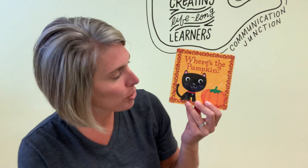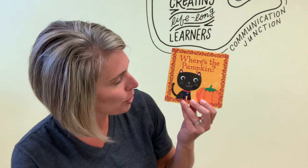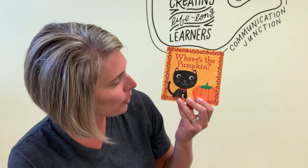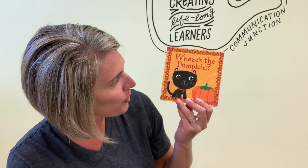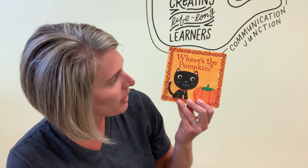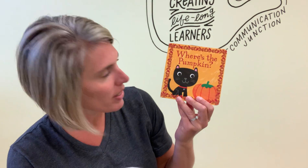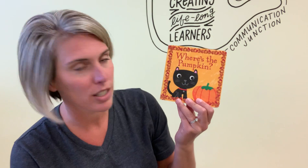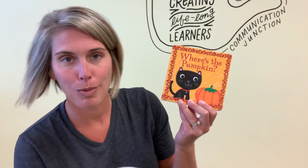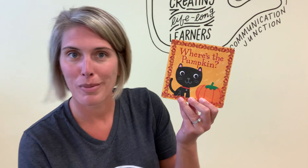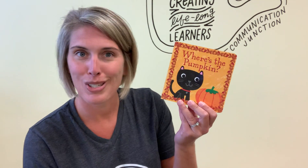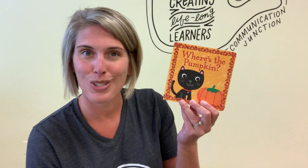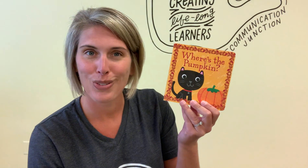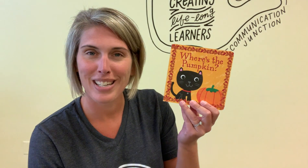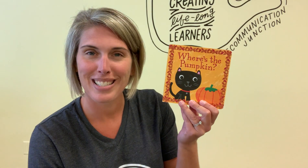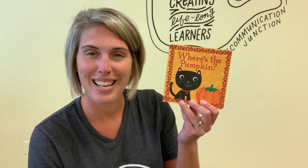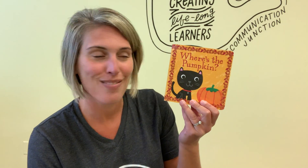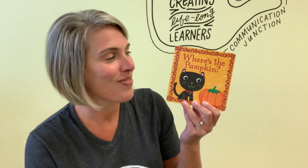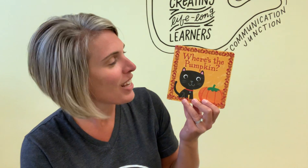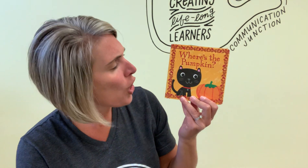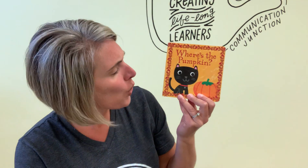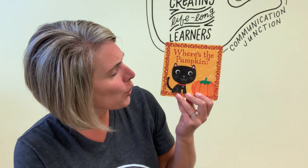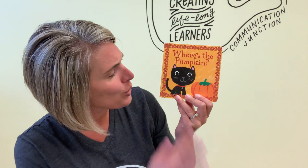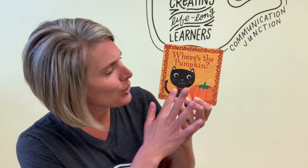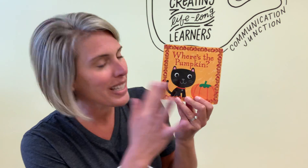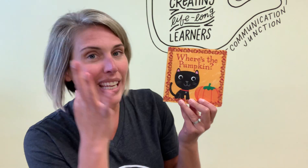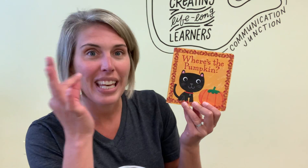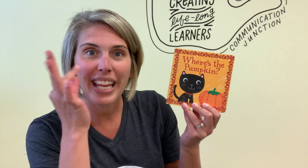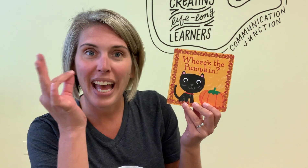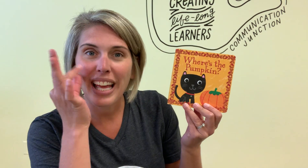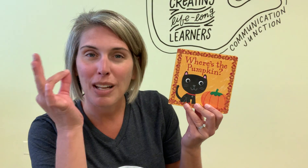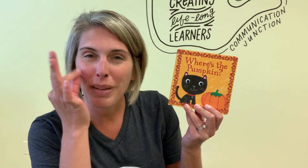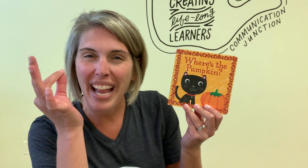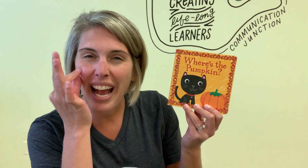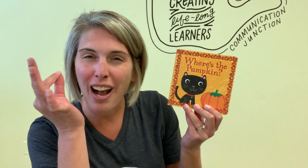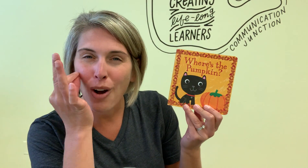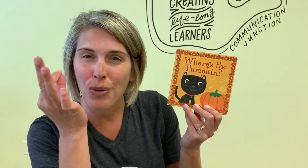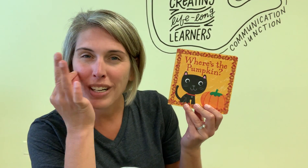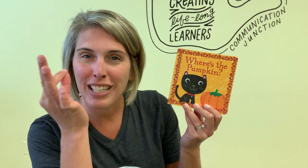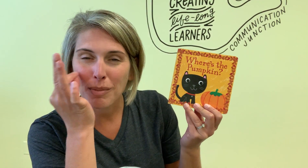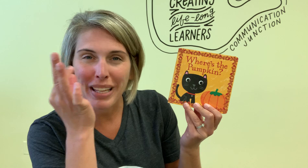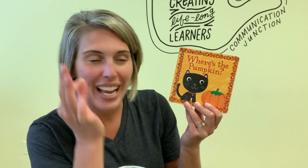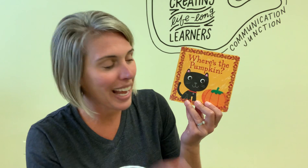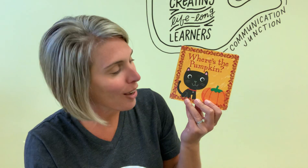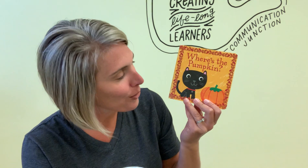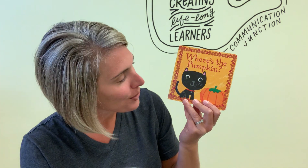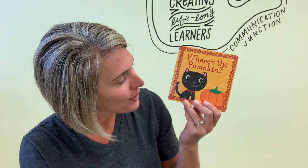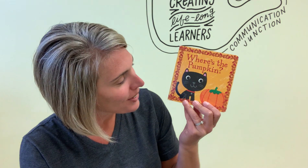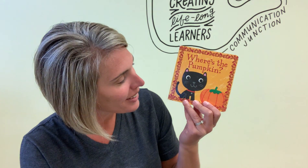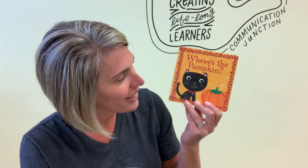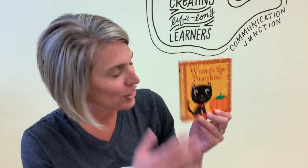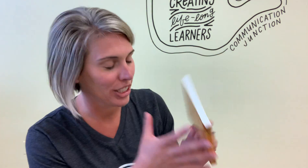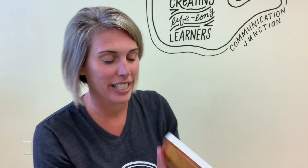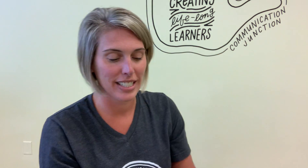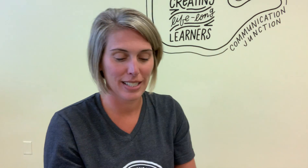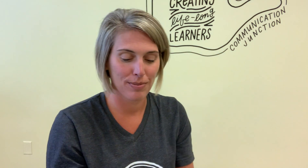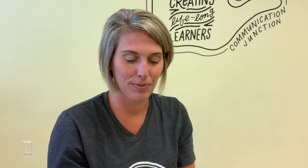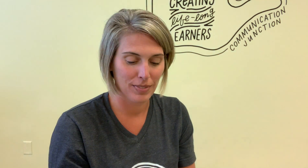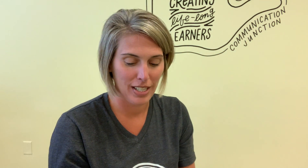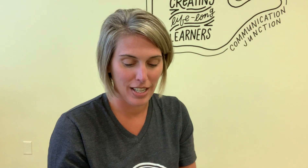Publisher, giving us permission to read it today. Oh, do you see the kitty cat? Meow, meow. There she is. All